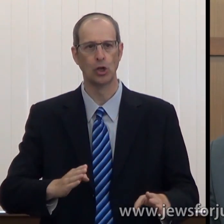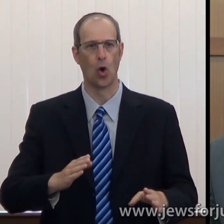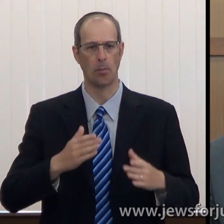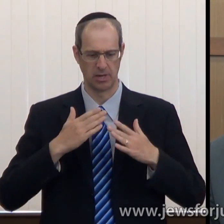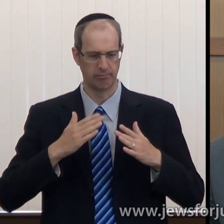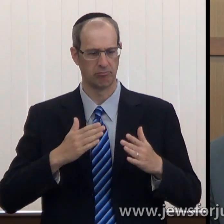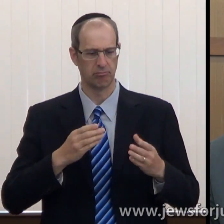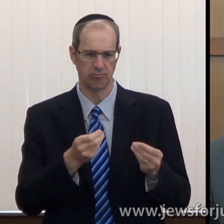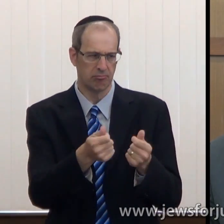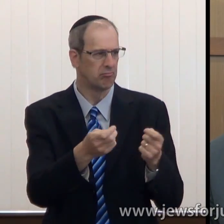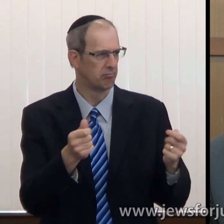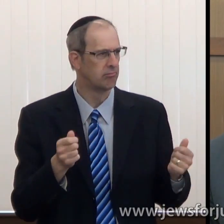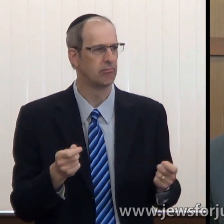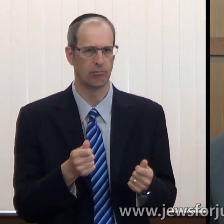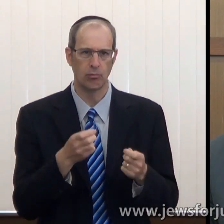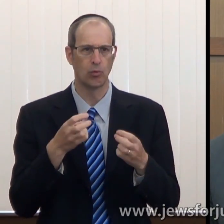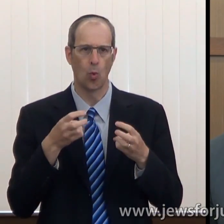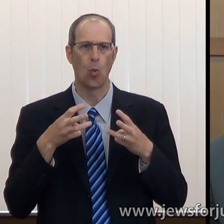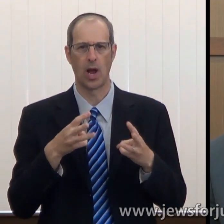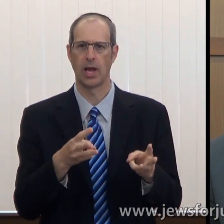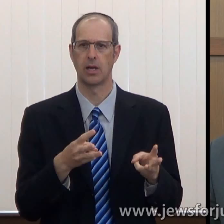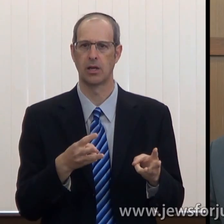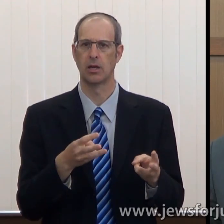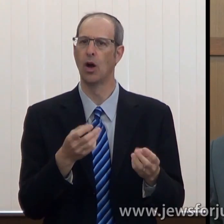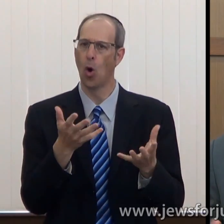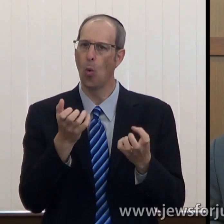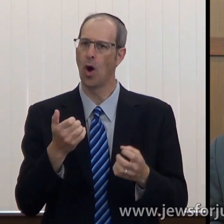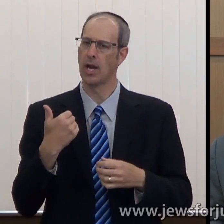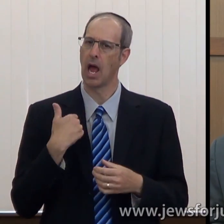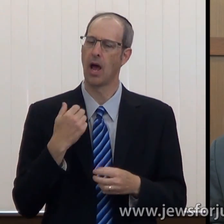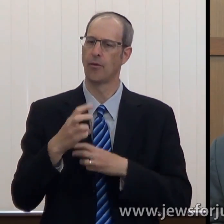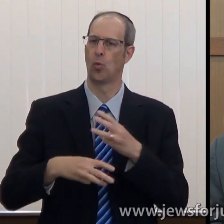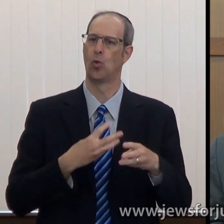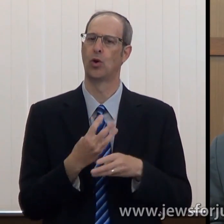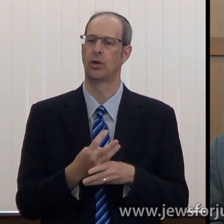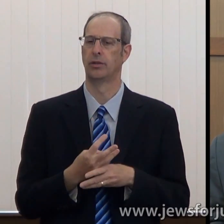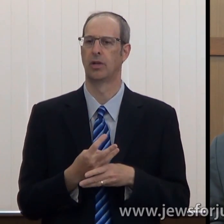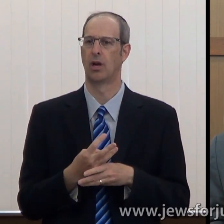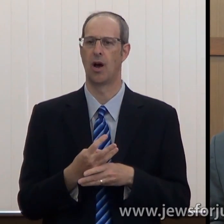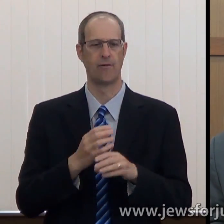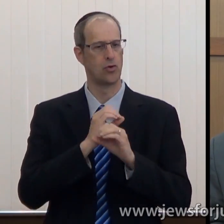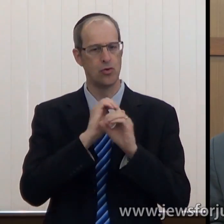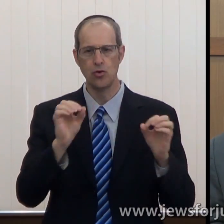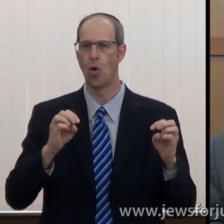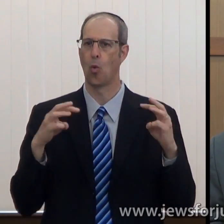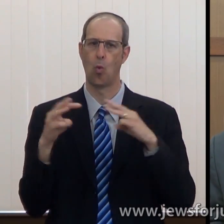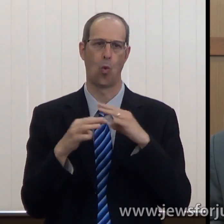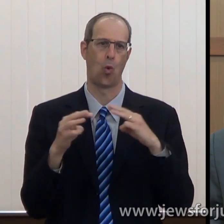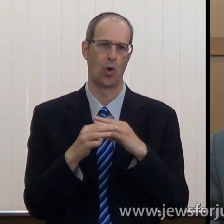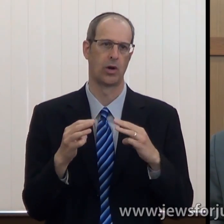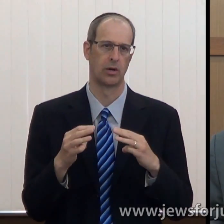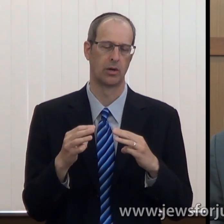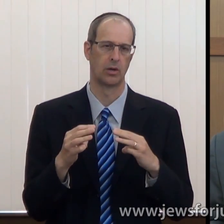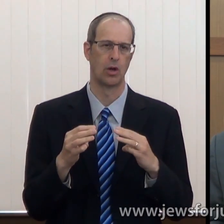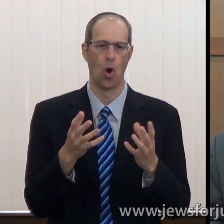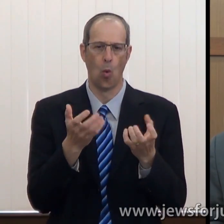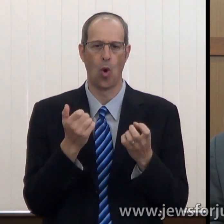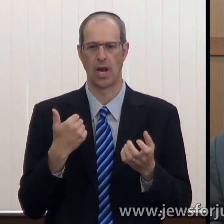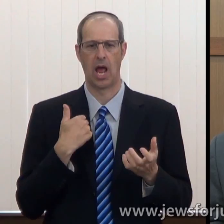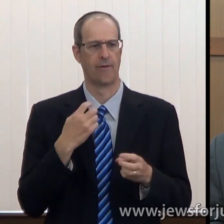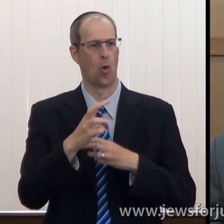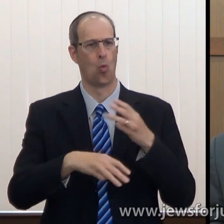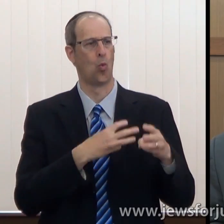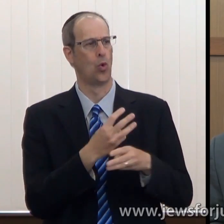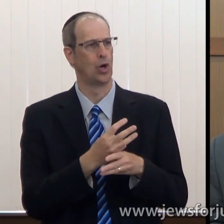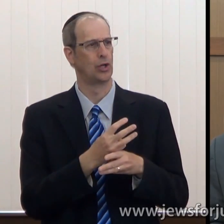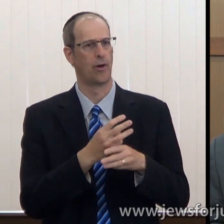way. We want to have a world where there's no war. We want to have a world where there's